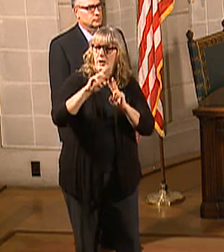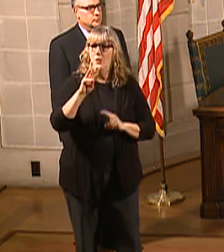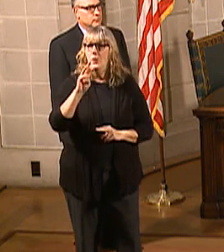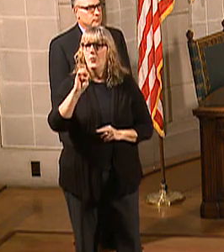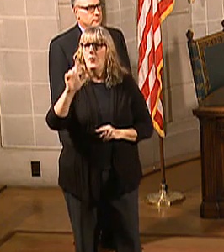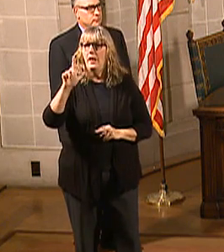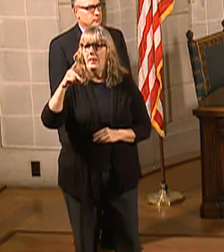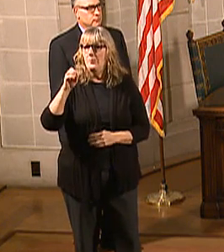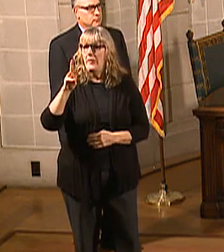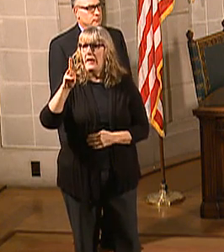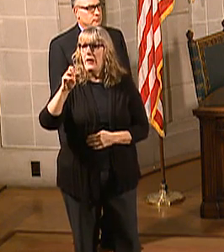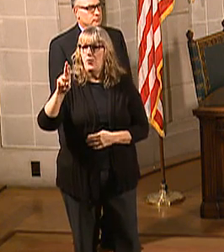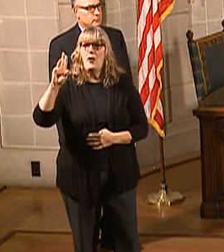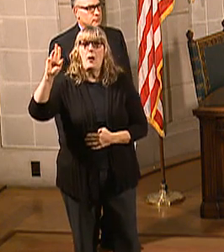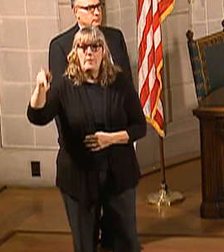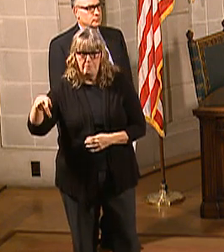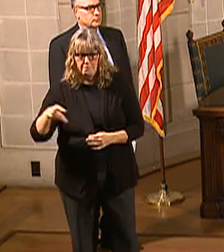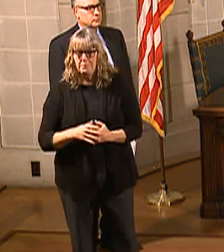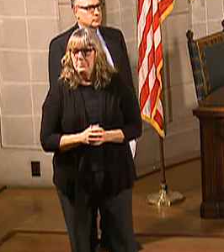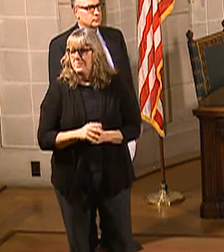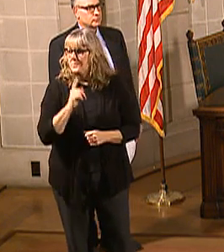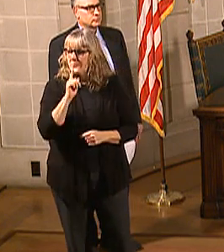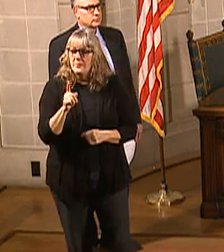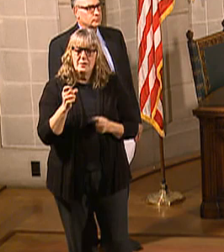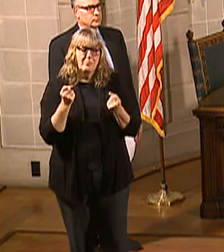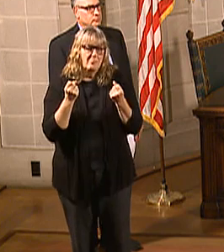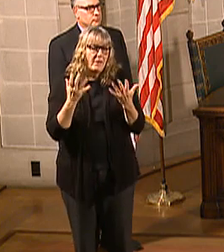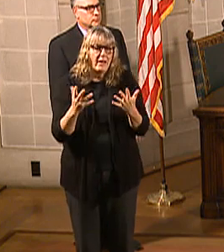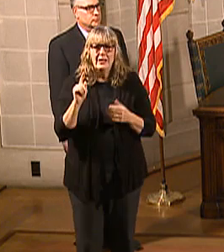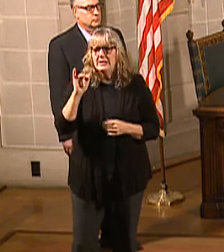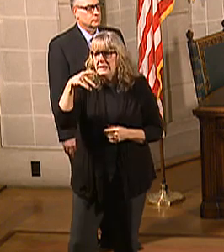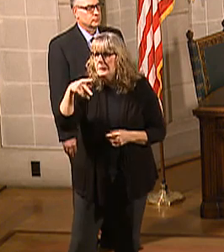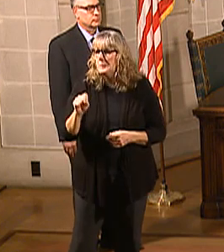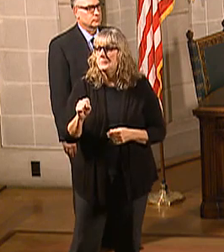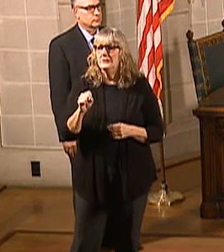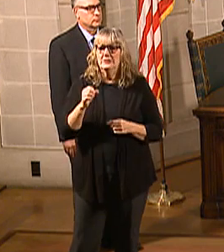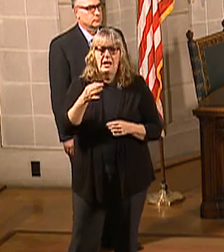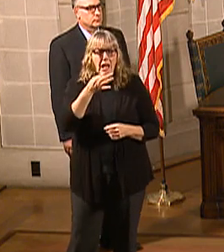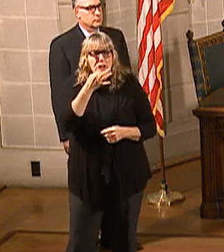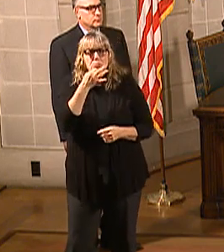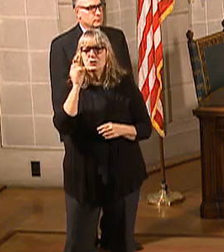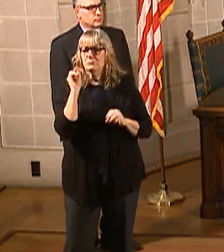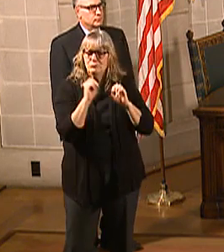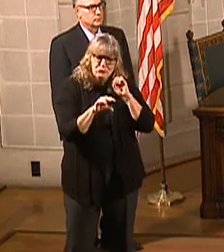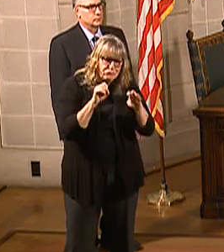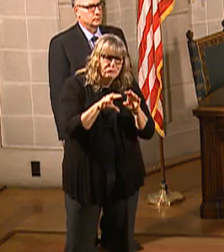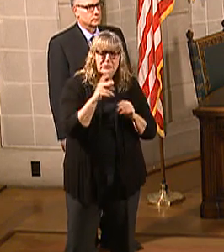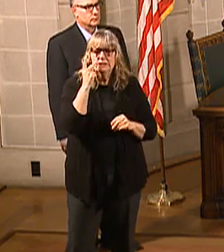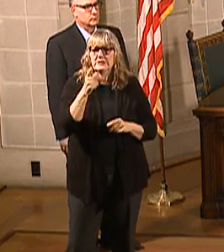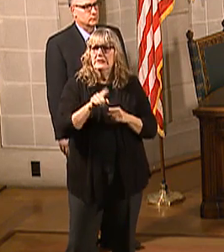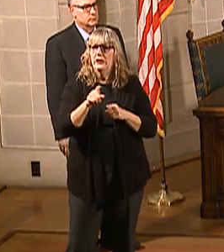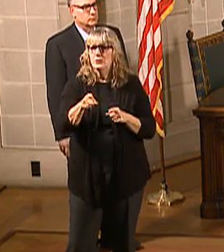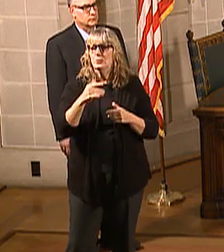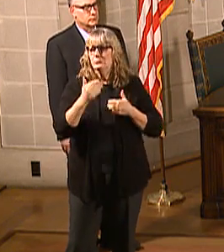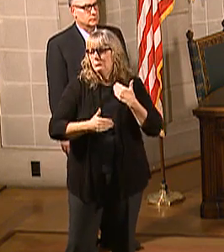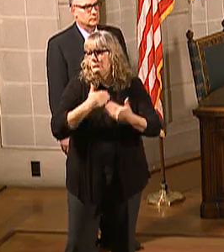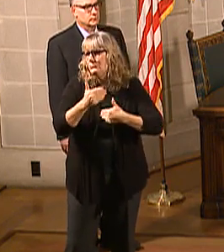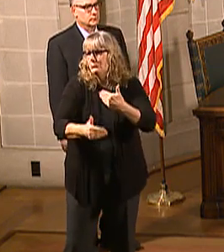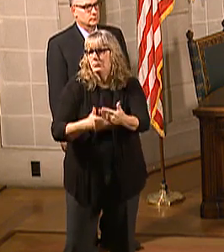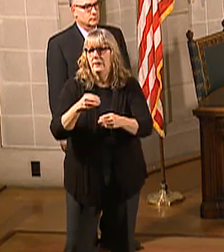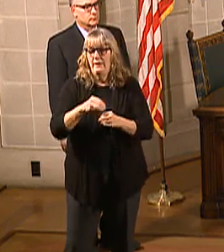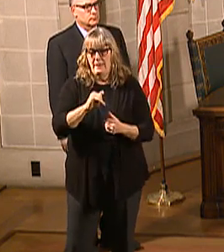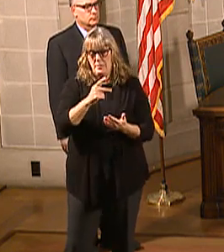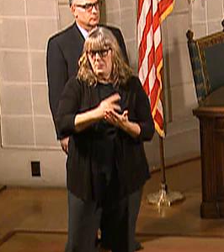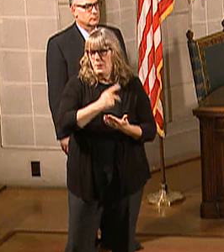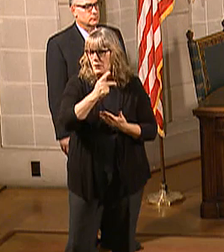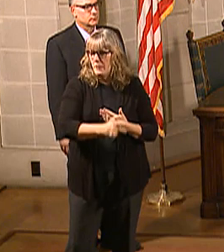#WellPowerUp. And so there's information, there's tips from other participants, from experts, that you'll see as you go along, and the program